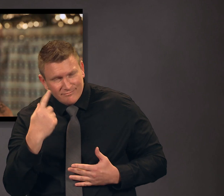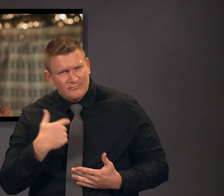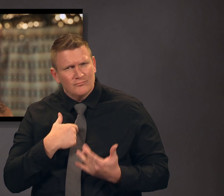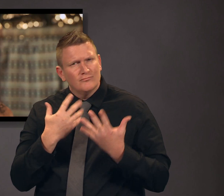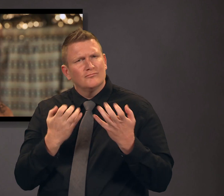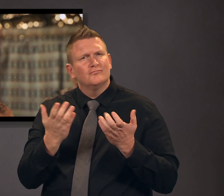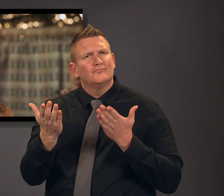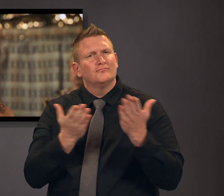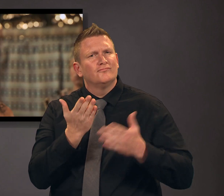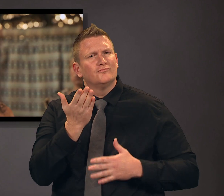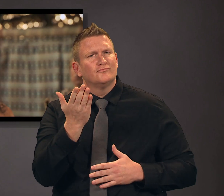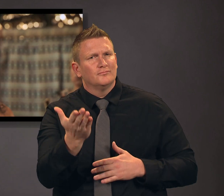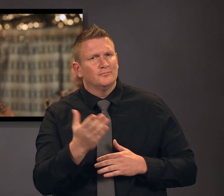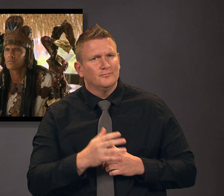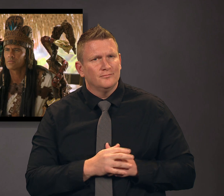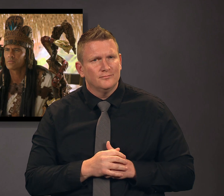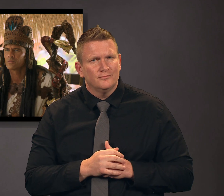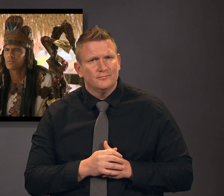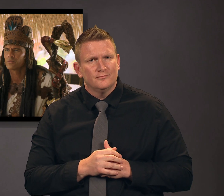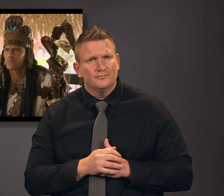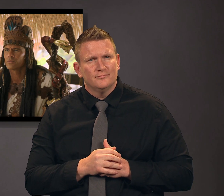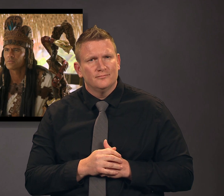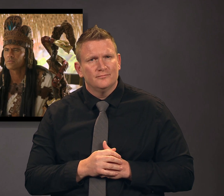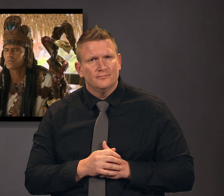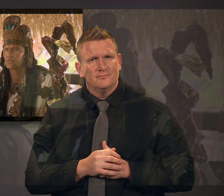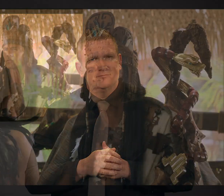I will be thy servant.